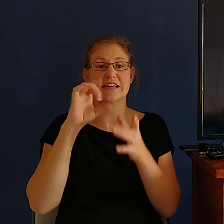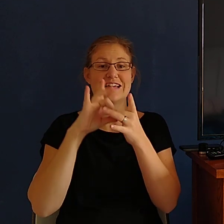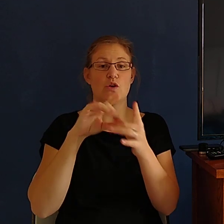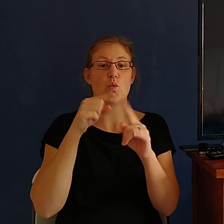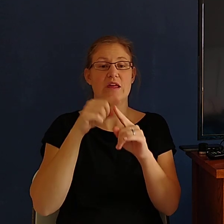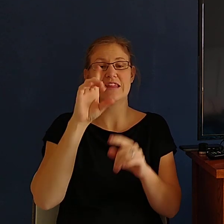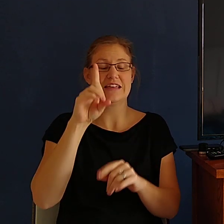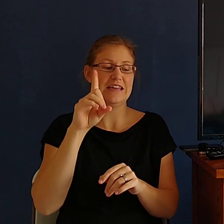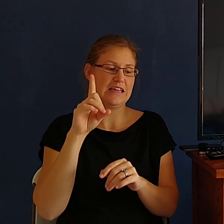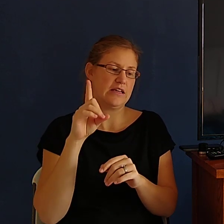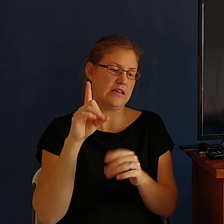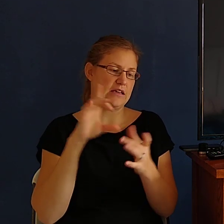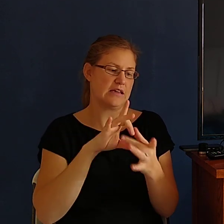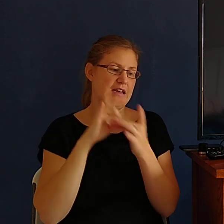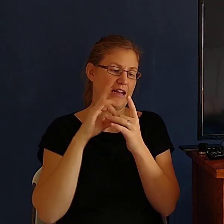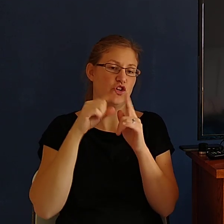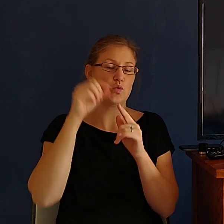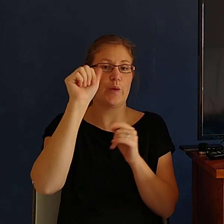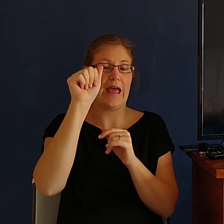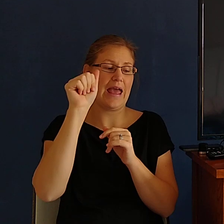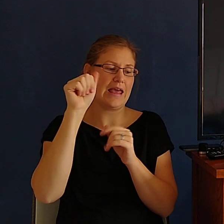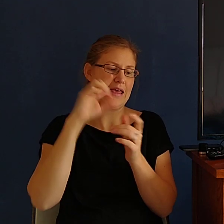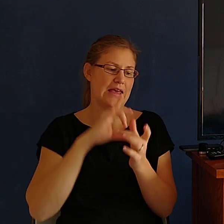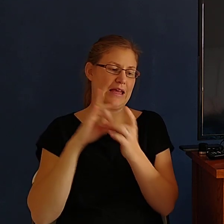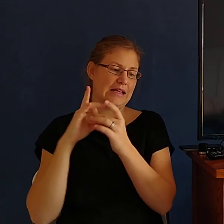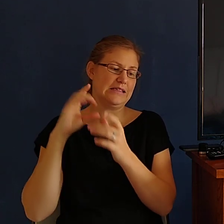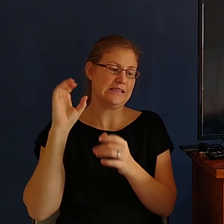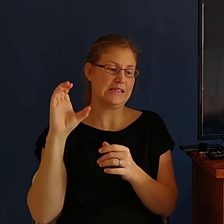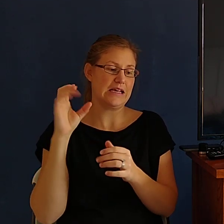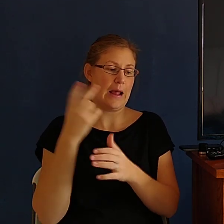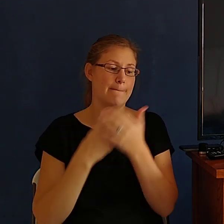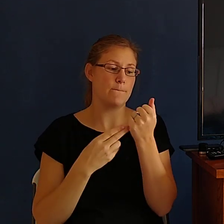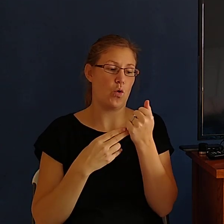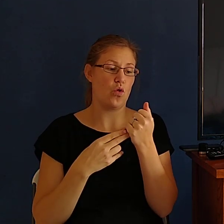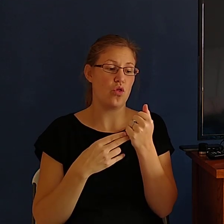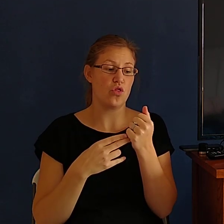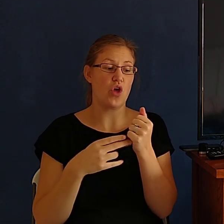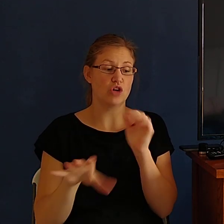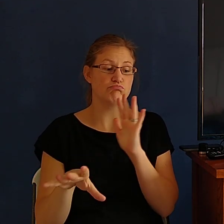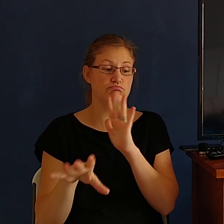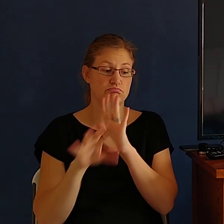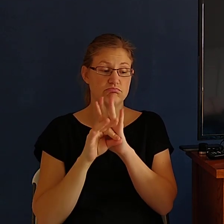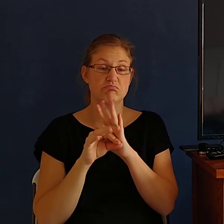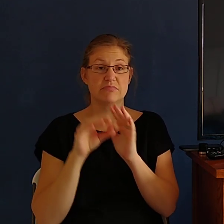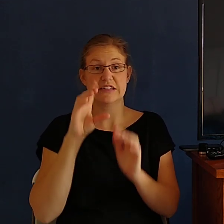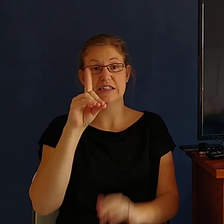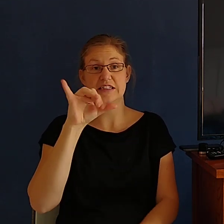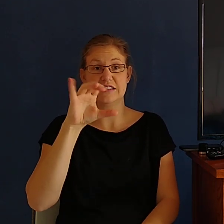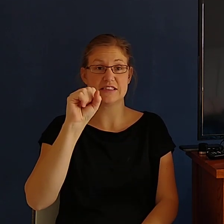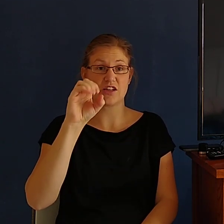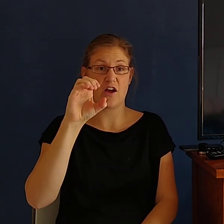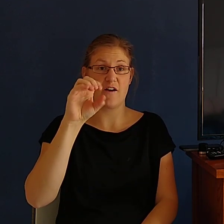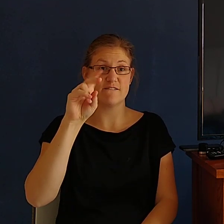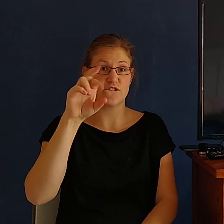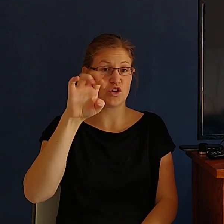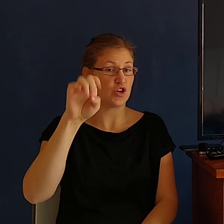that are connected to A and C, and both of them are discovered, so we don't need. And what else? See the